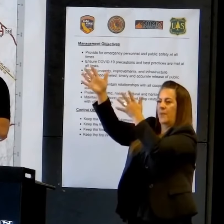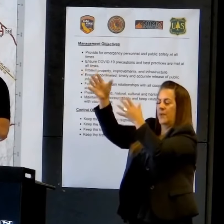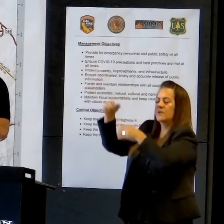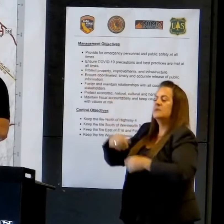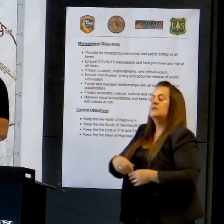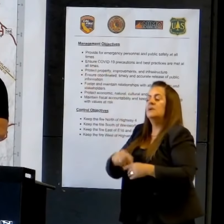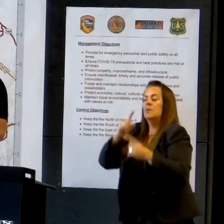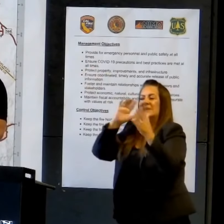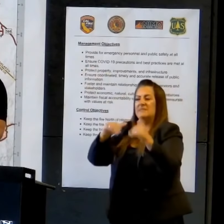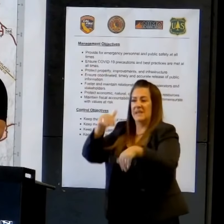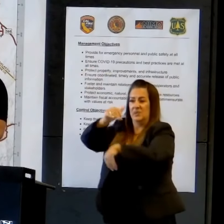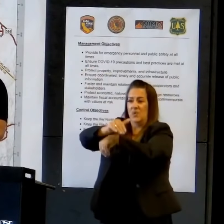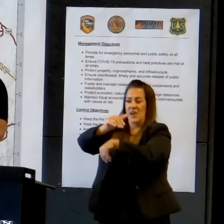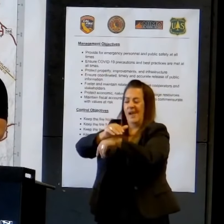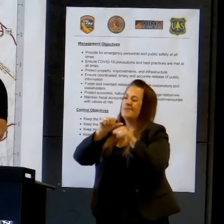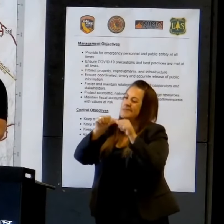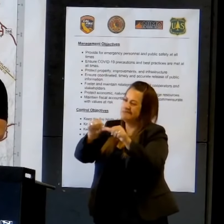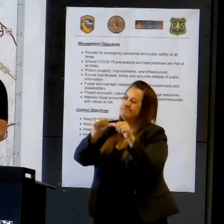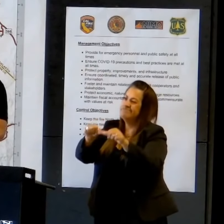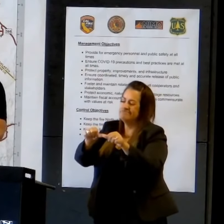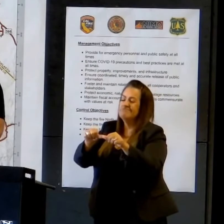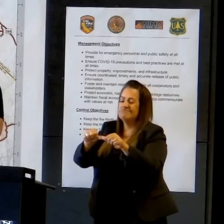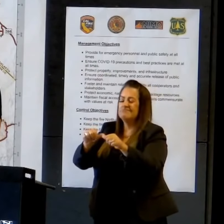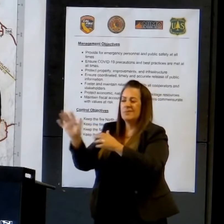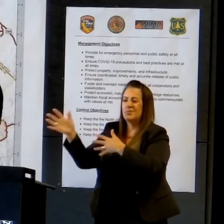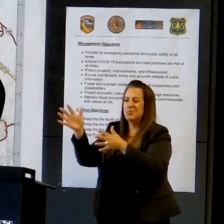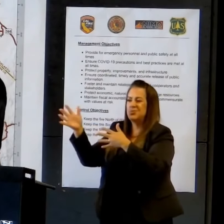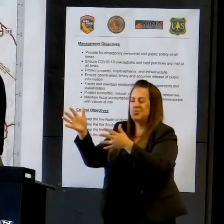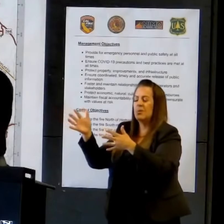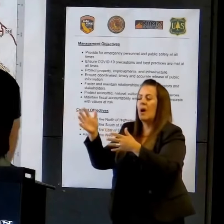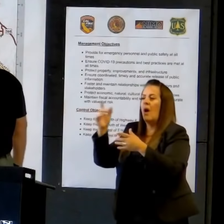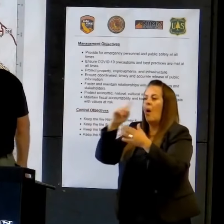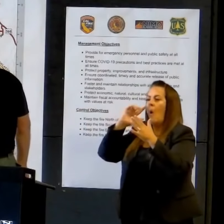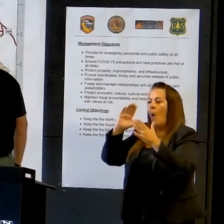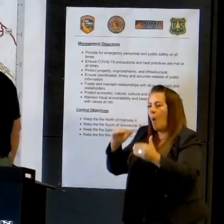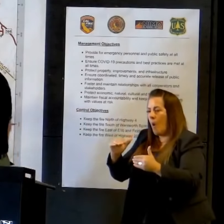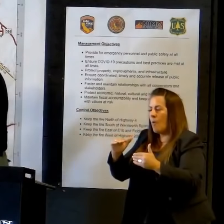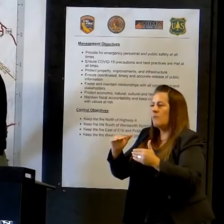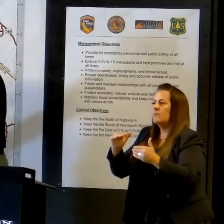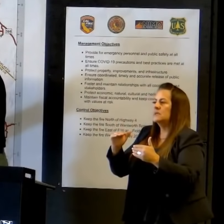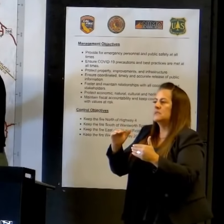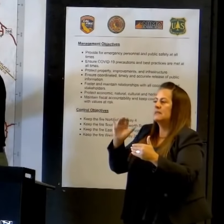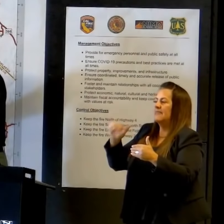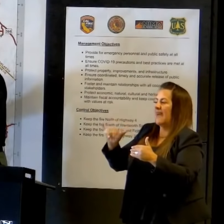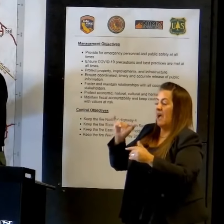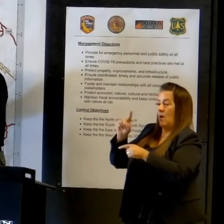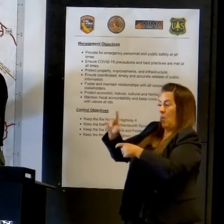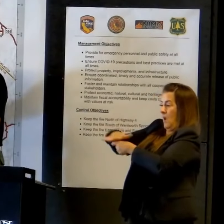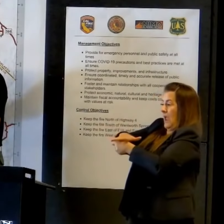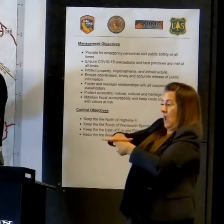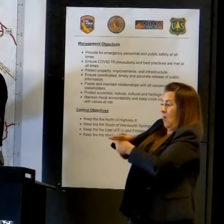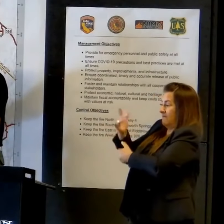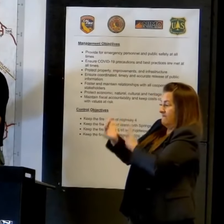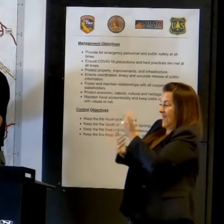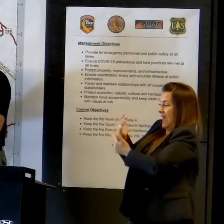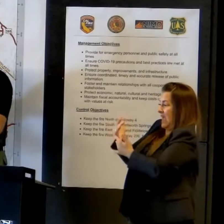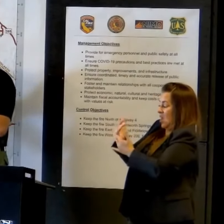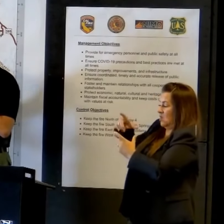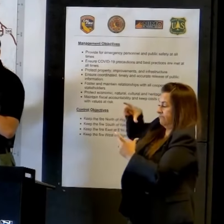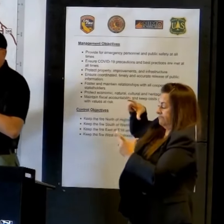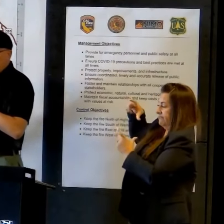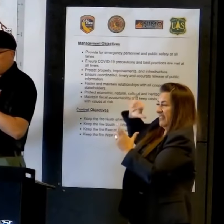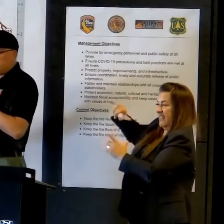are expecting the winds to continue to abate or subside across the fire area. And for